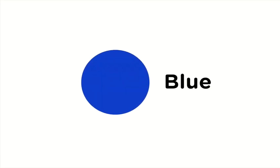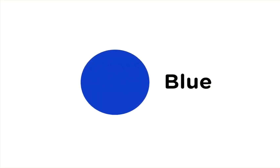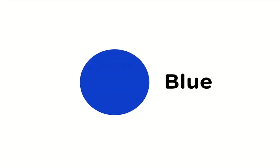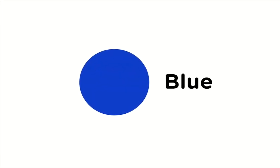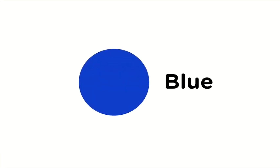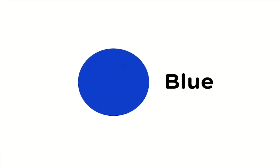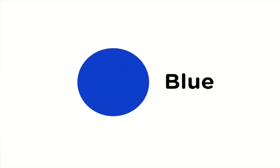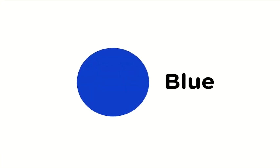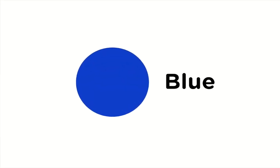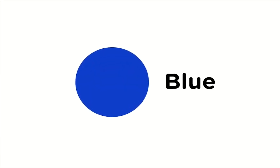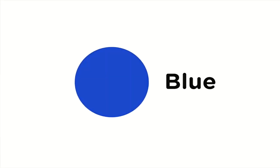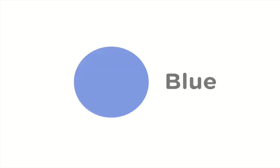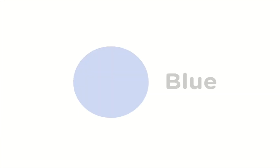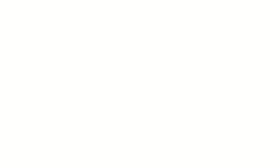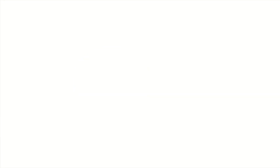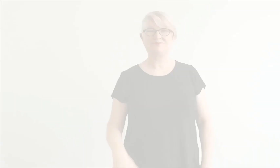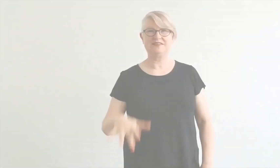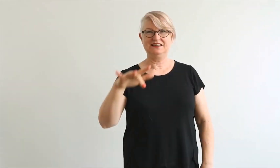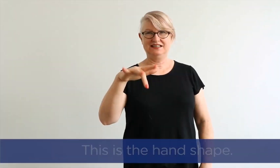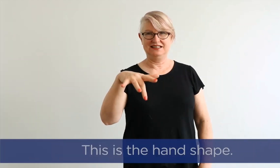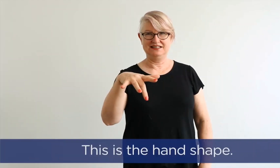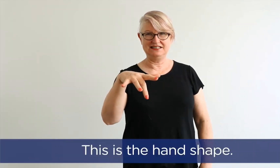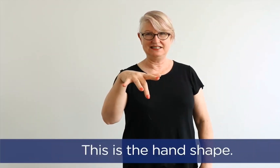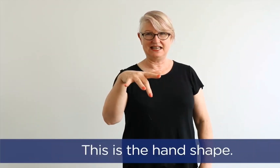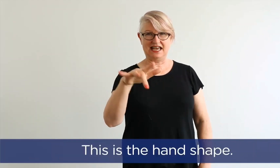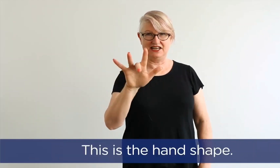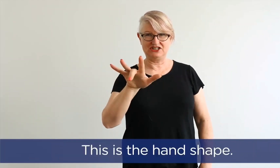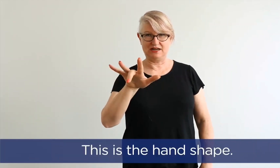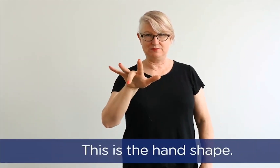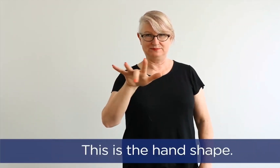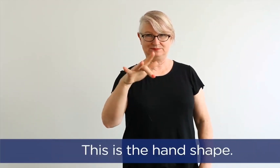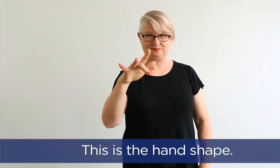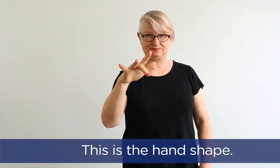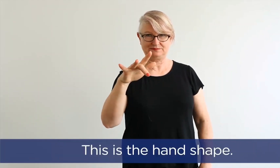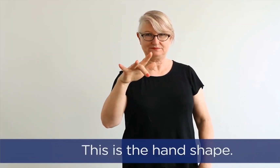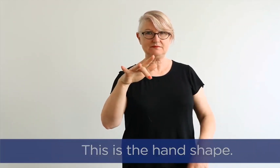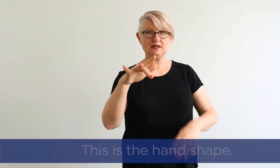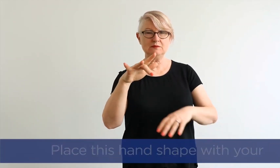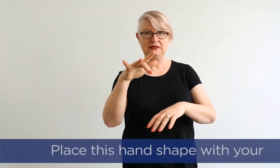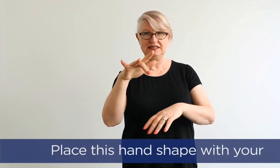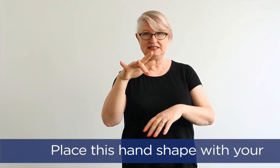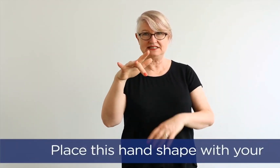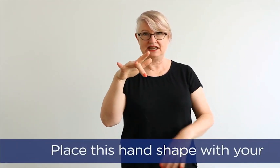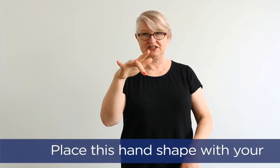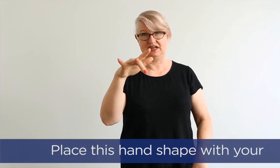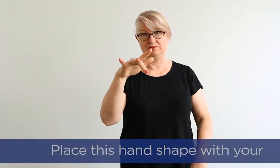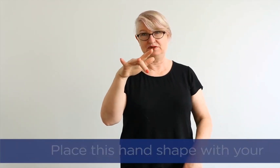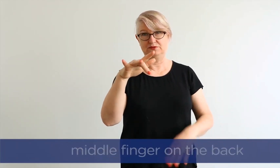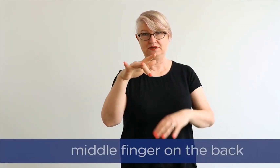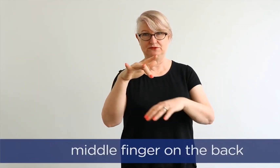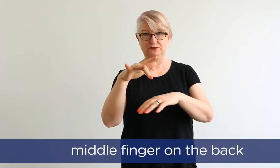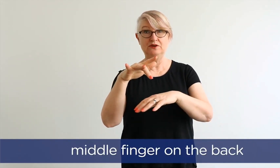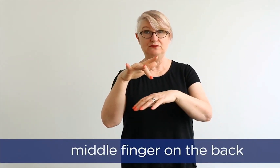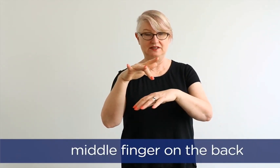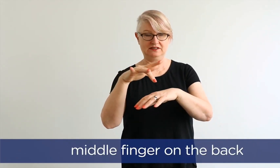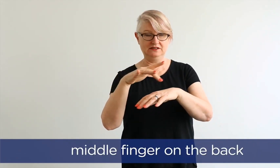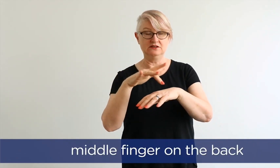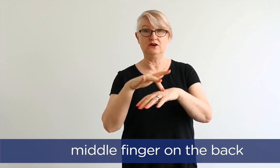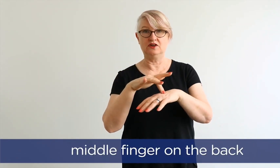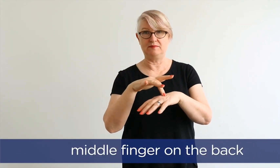Blue. Blue. This is the handshake. Place this handshake with your middle finger on the